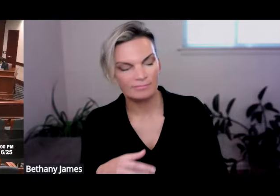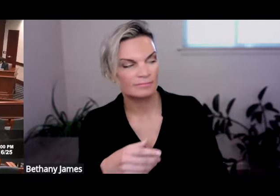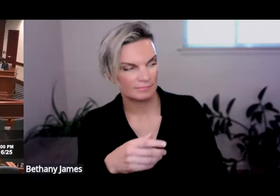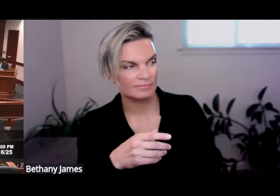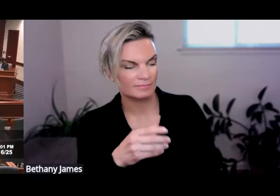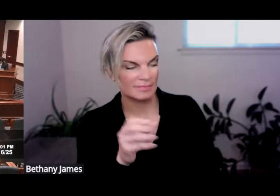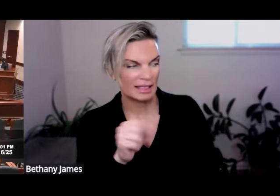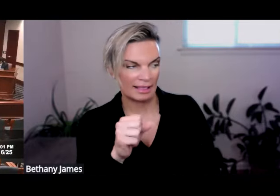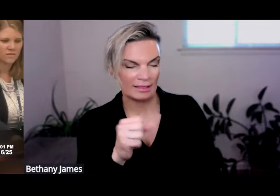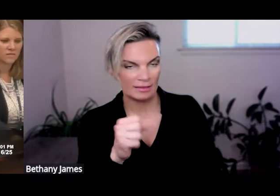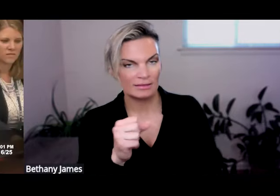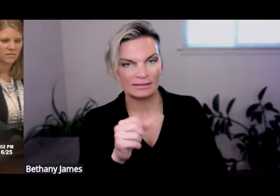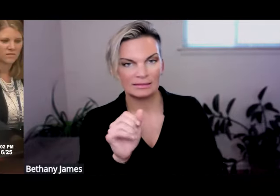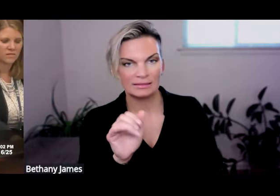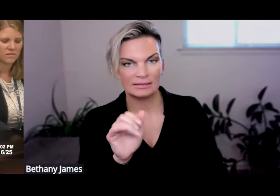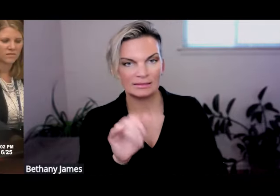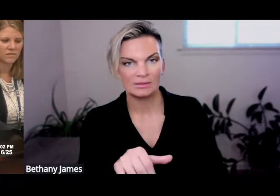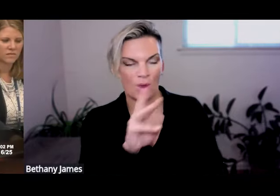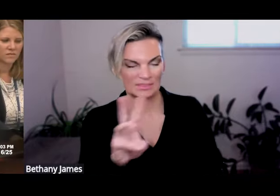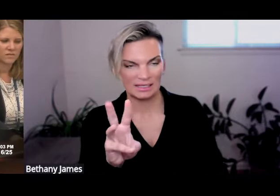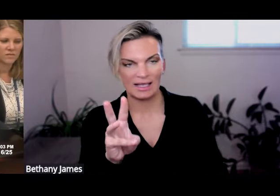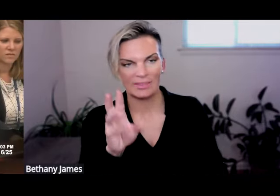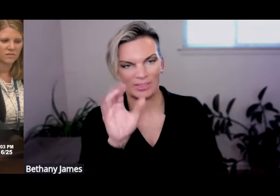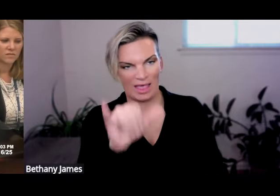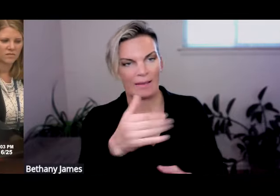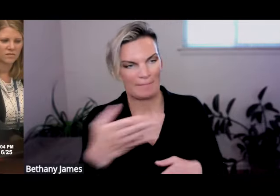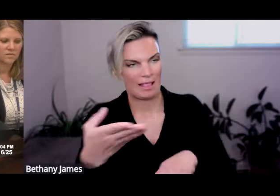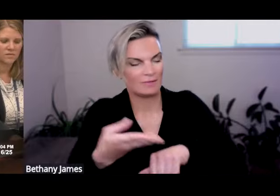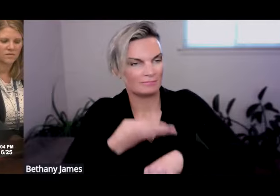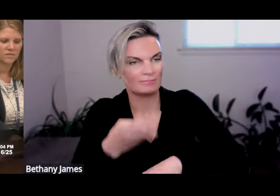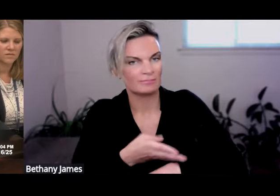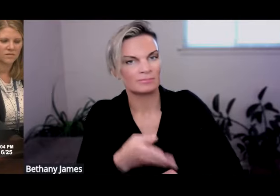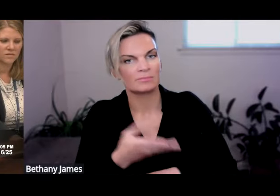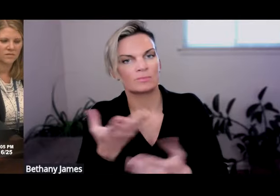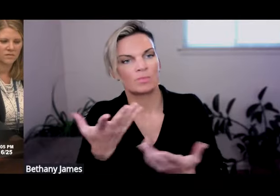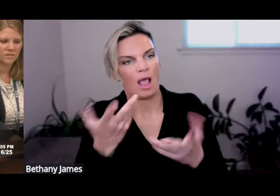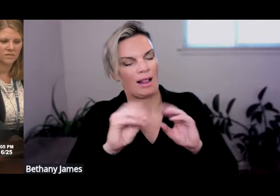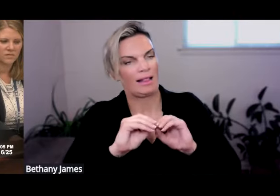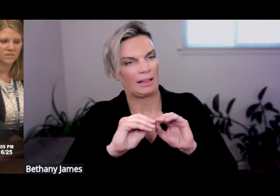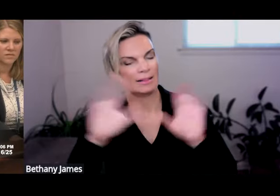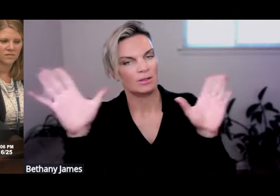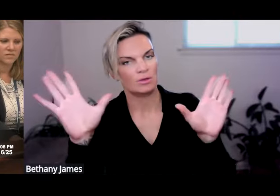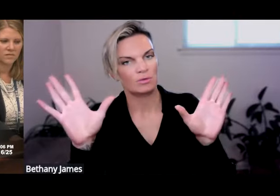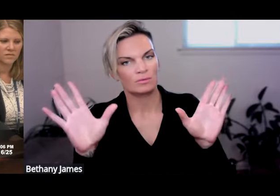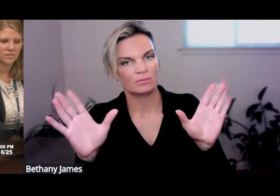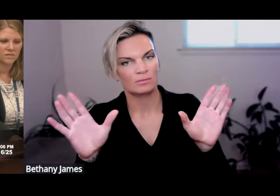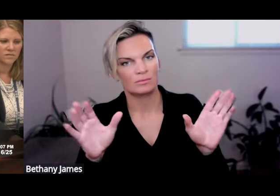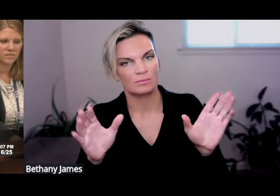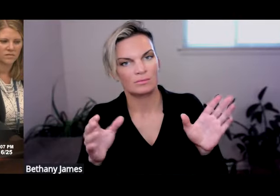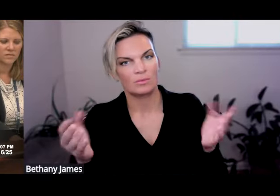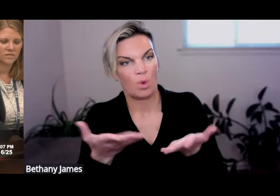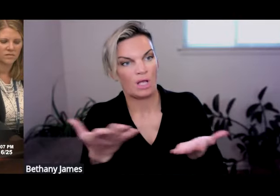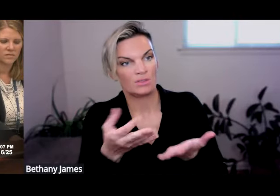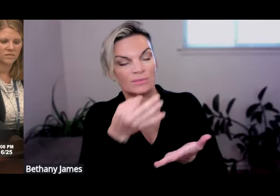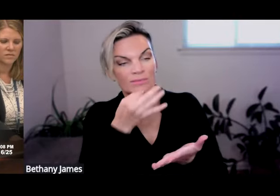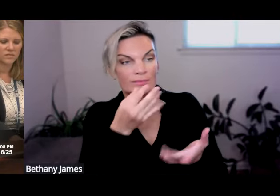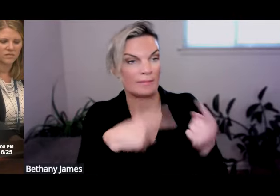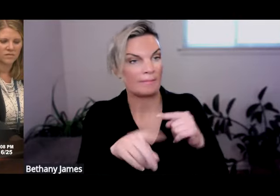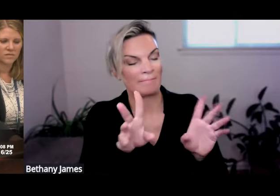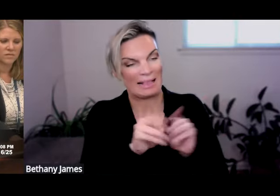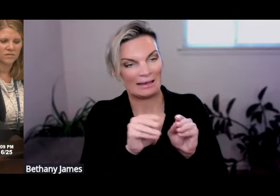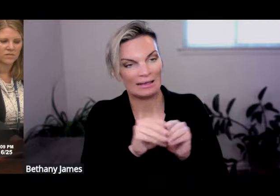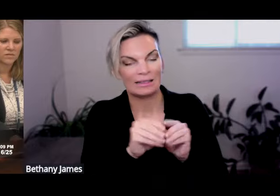so I'm looking at different ways to just make it clearer, like what's coming up on the meeting